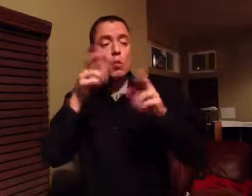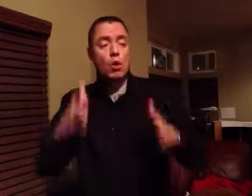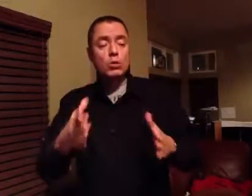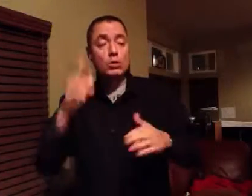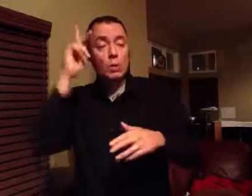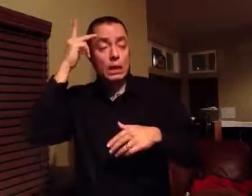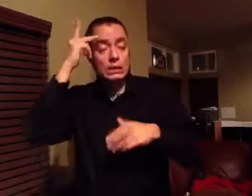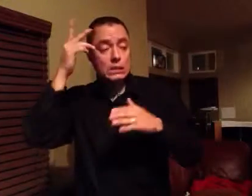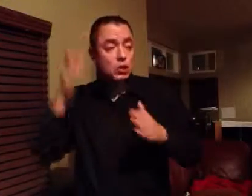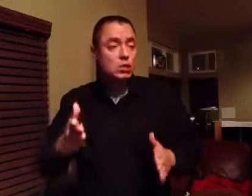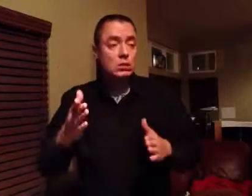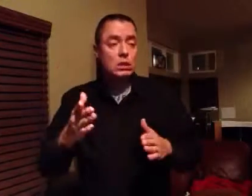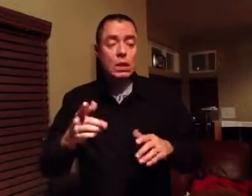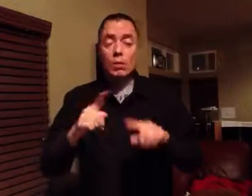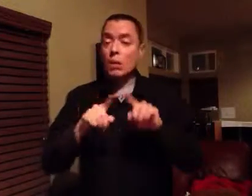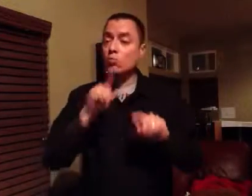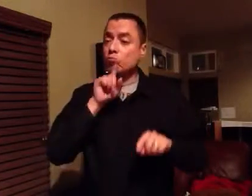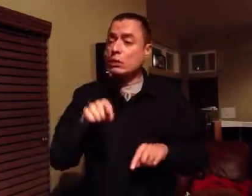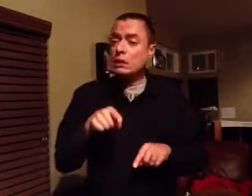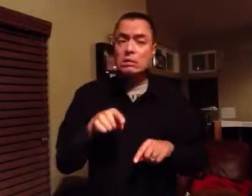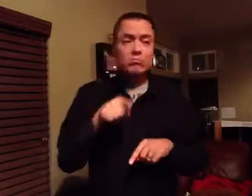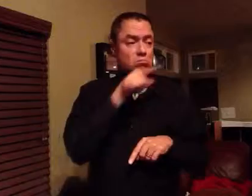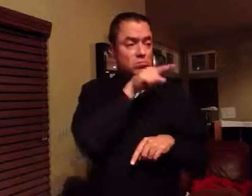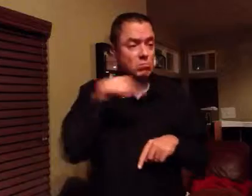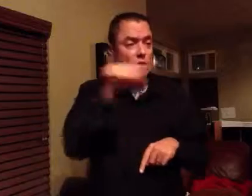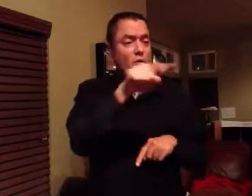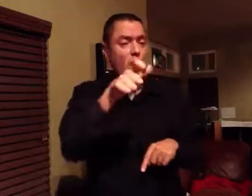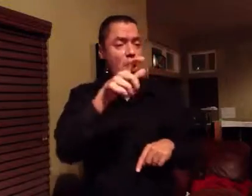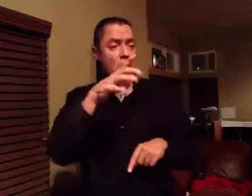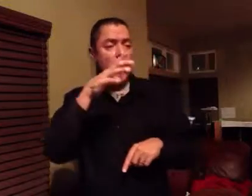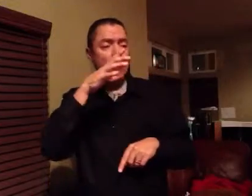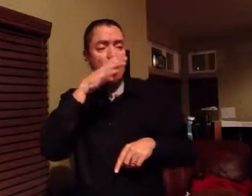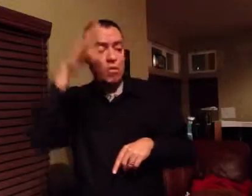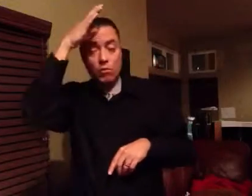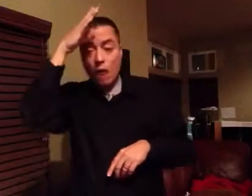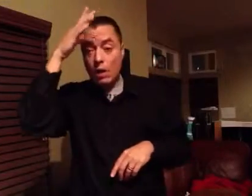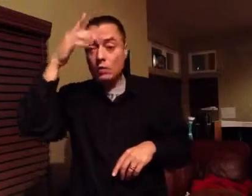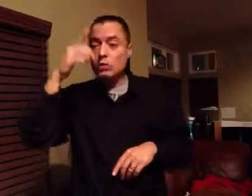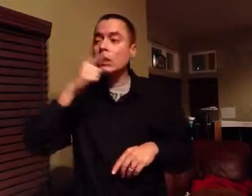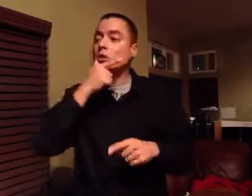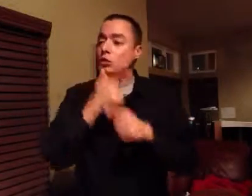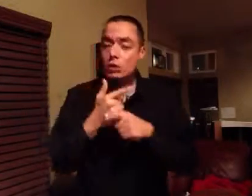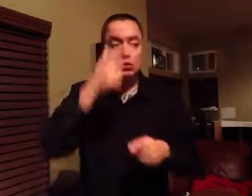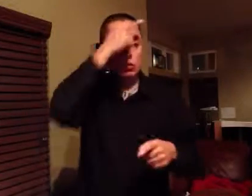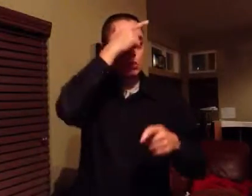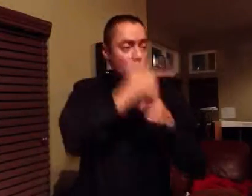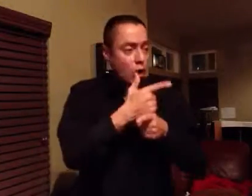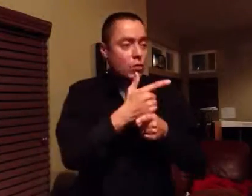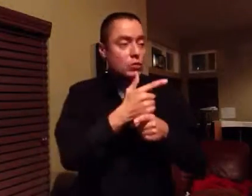But really, you are mothers and fathers, sisters and brothers, aunts and uncles.